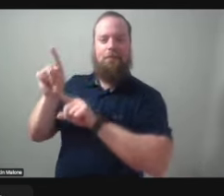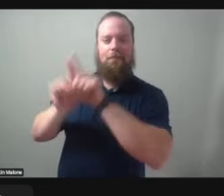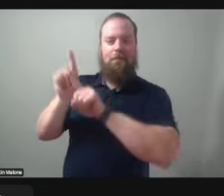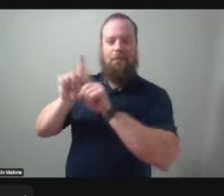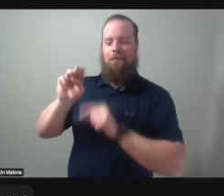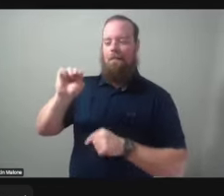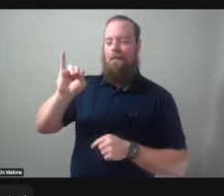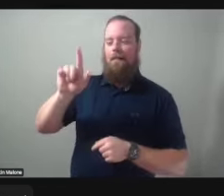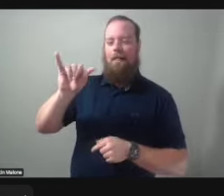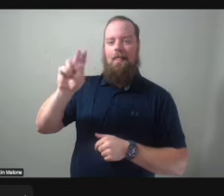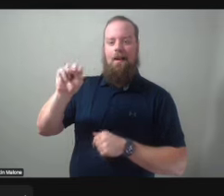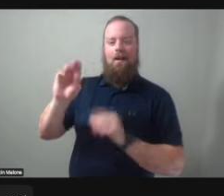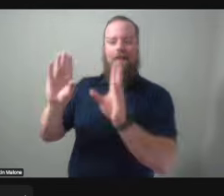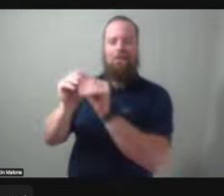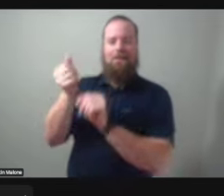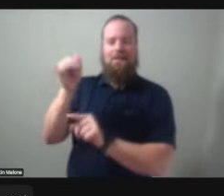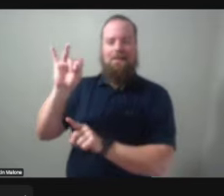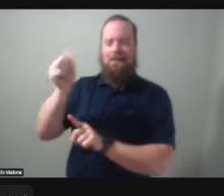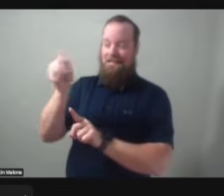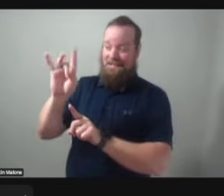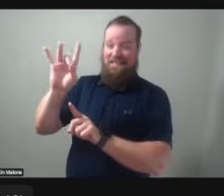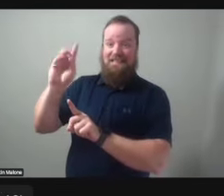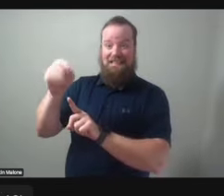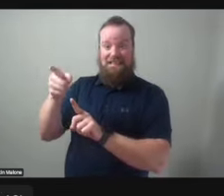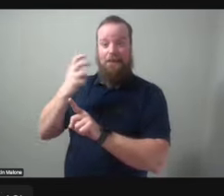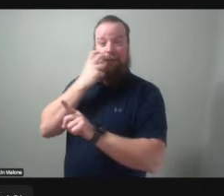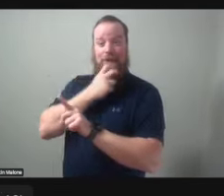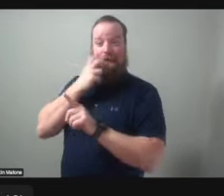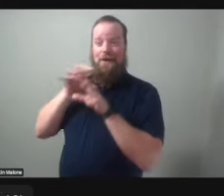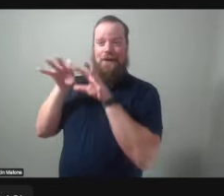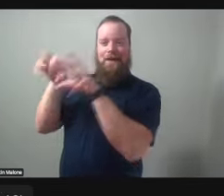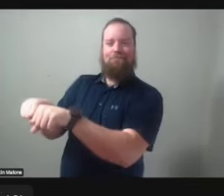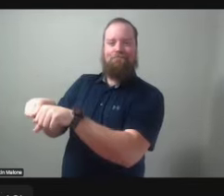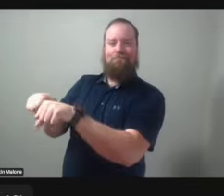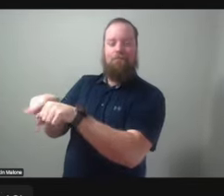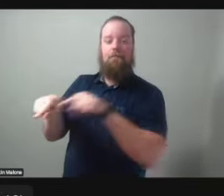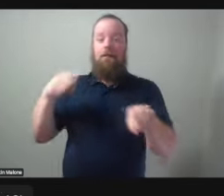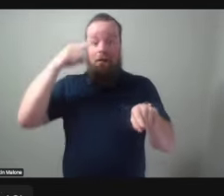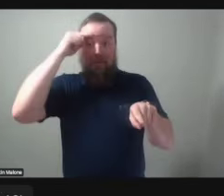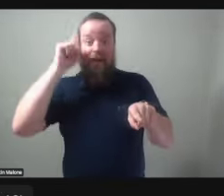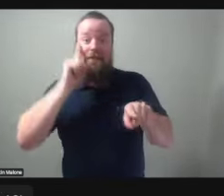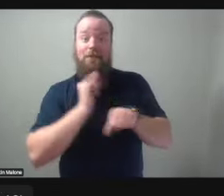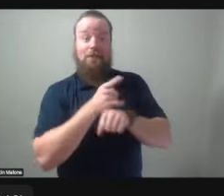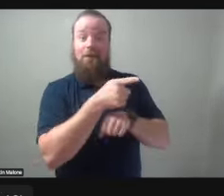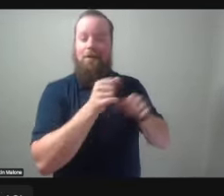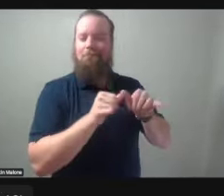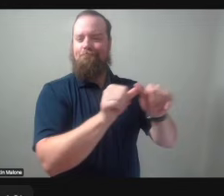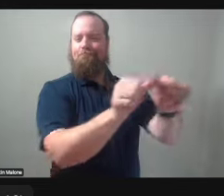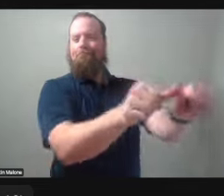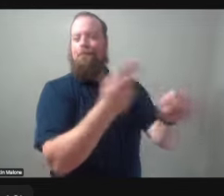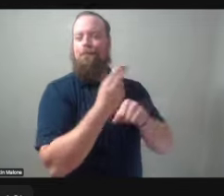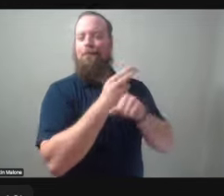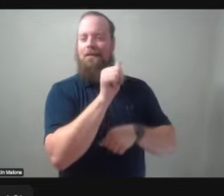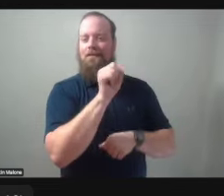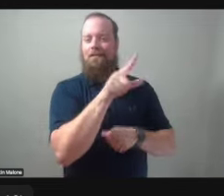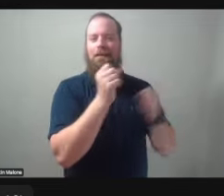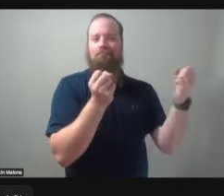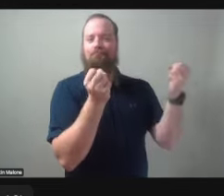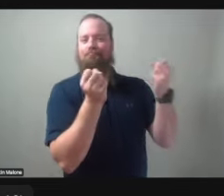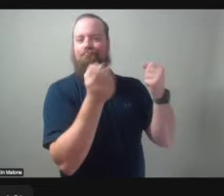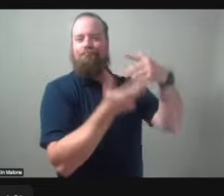residential schools where Black students were segregated. And in the 1980s,